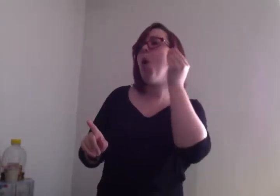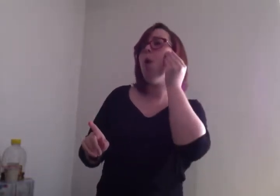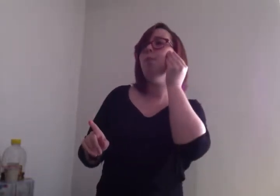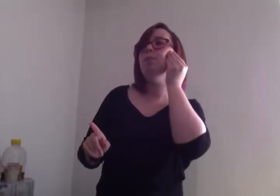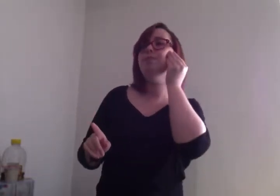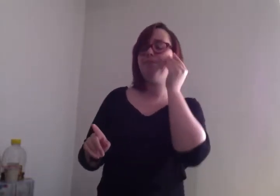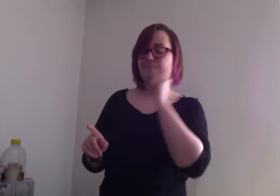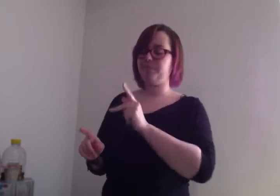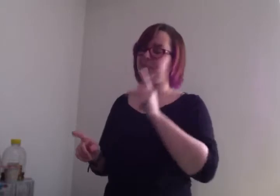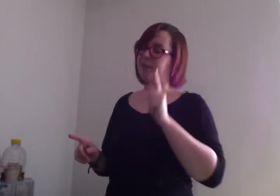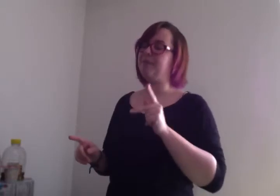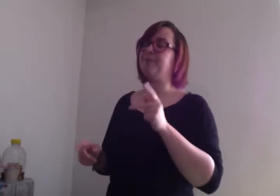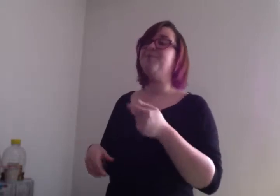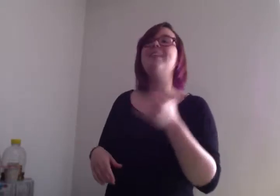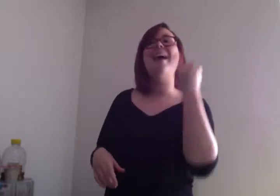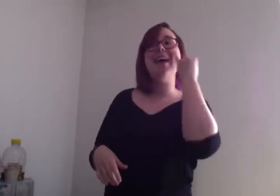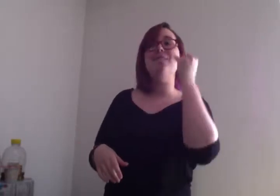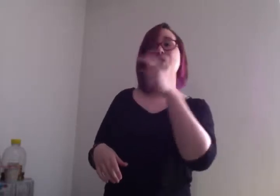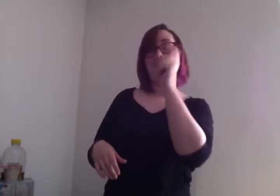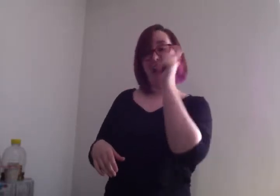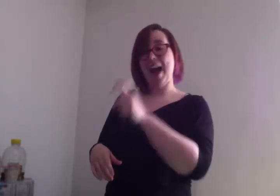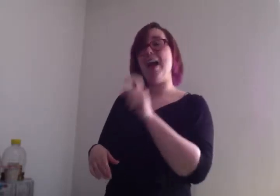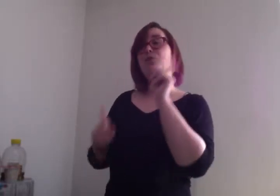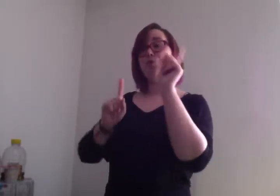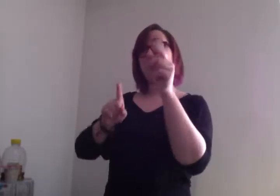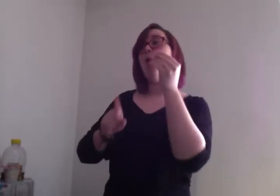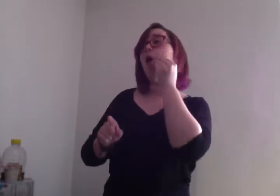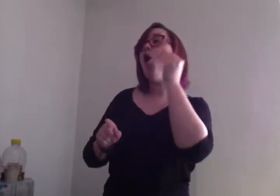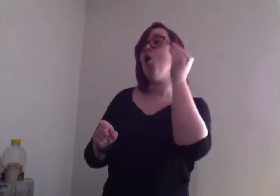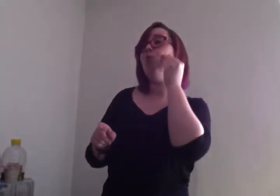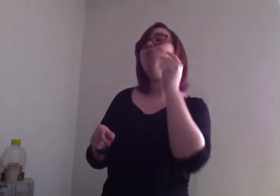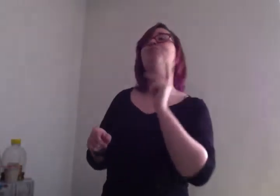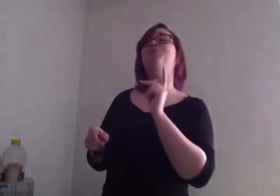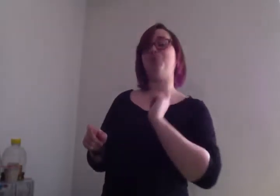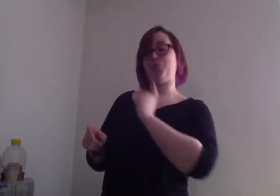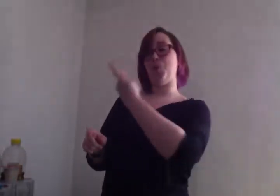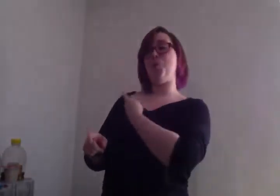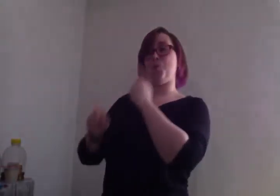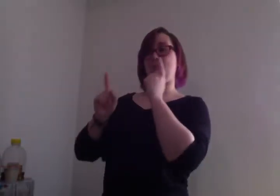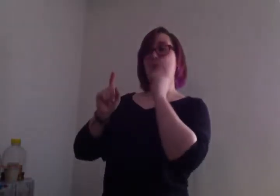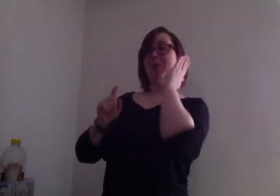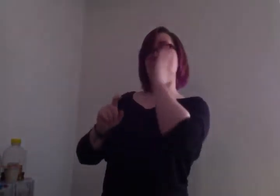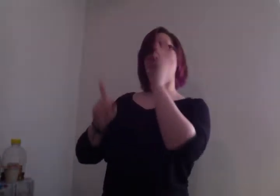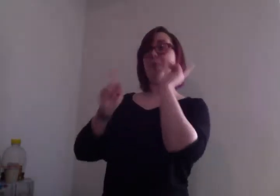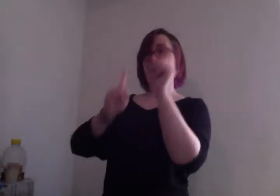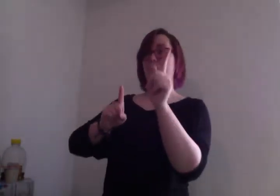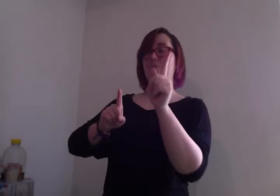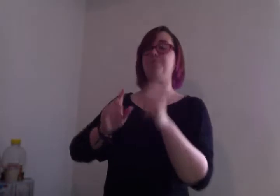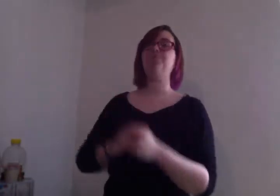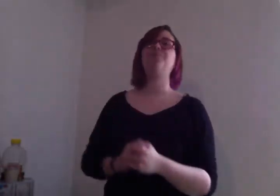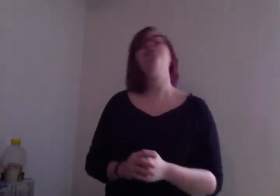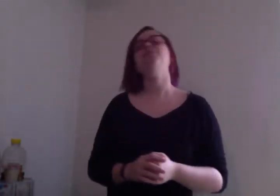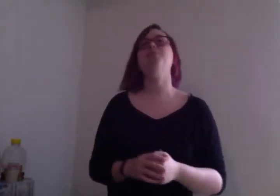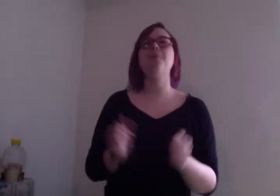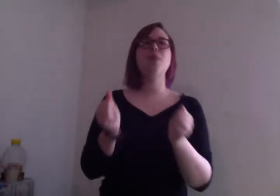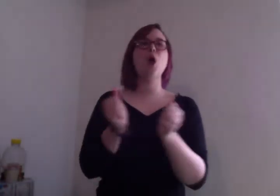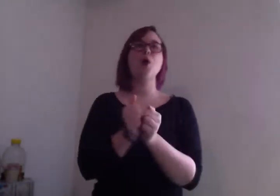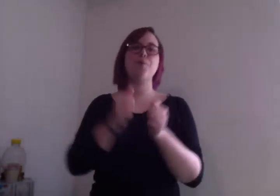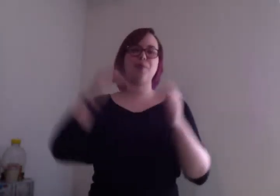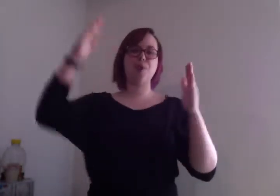Peter Pan. With a wish and a pinch of pixie dust, they made that pirate ship fly, and away they